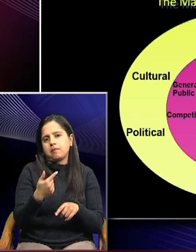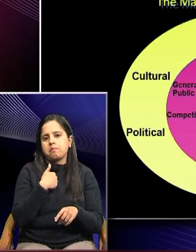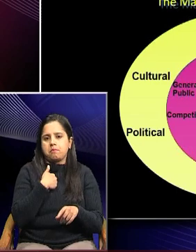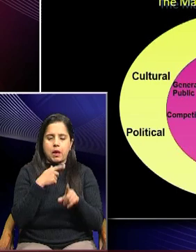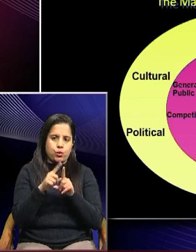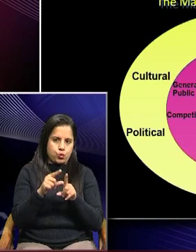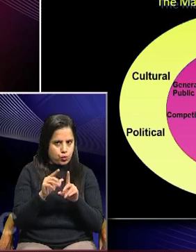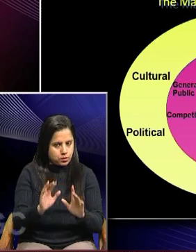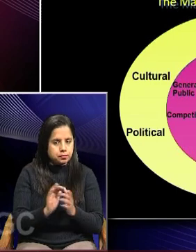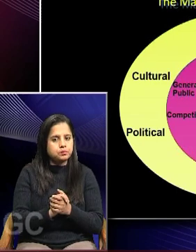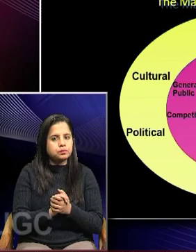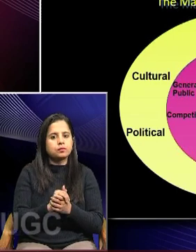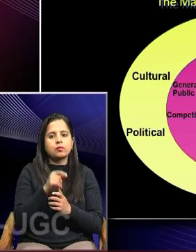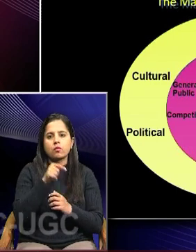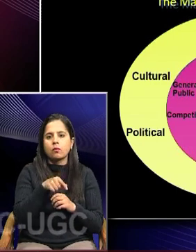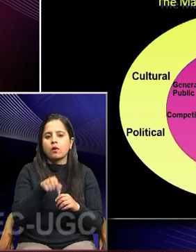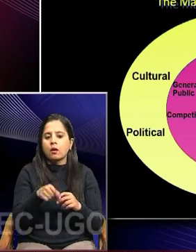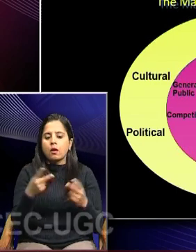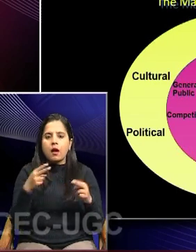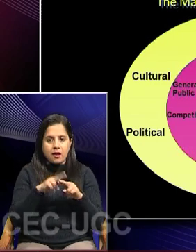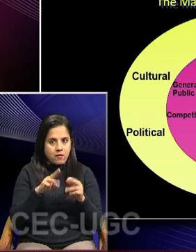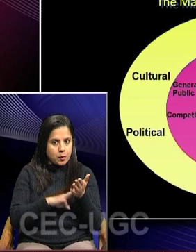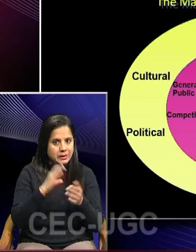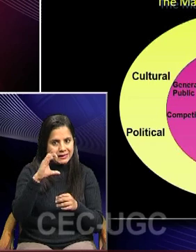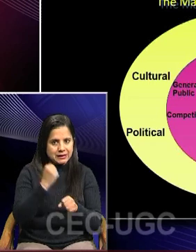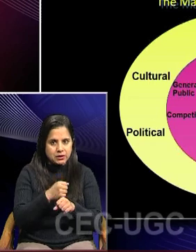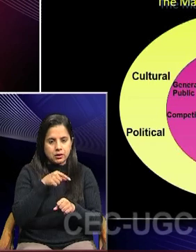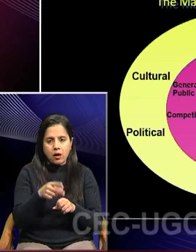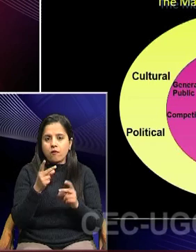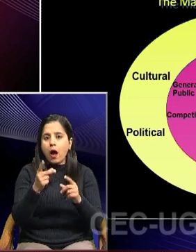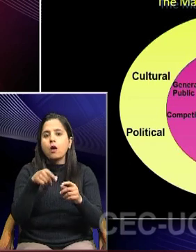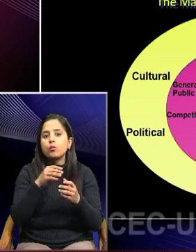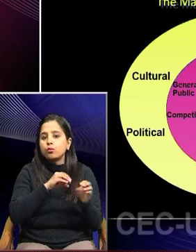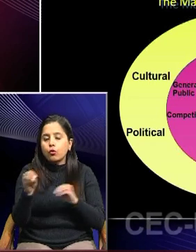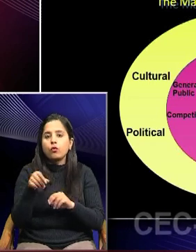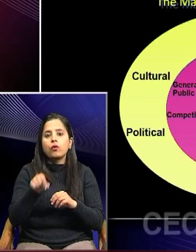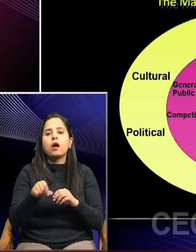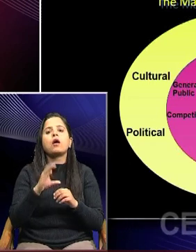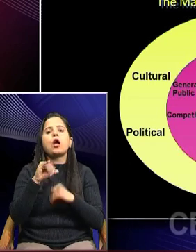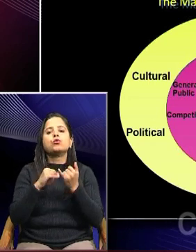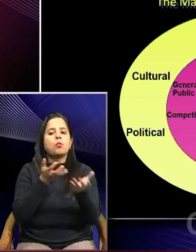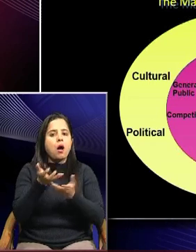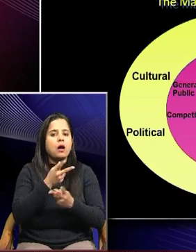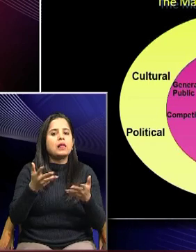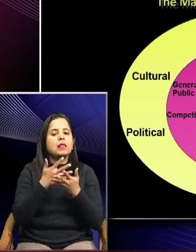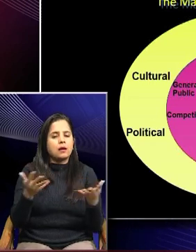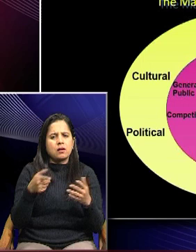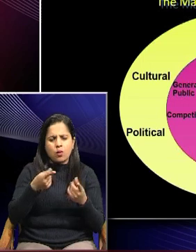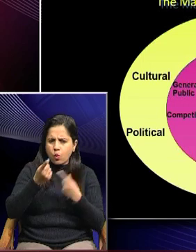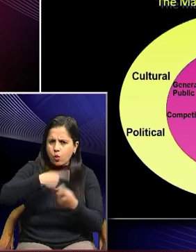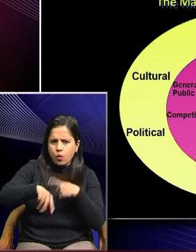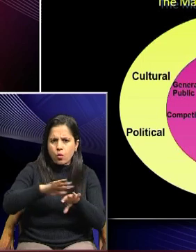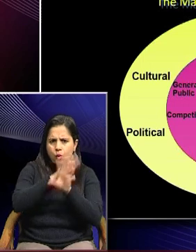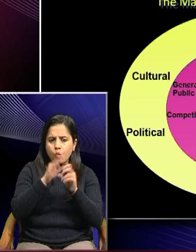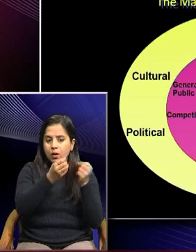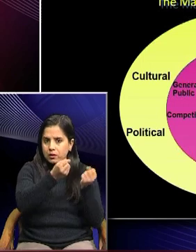in fast moving consumer goods, that is FMCG. So, this entire layer, this entire surrounding of